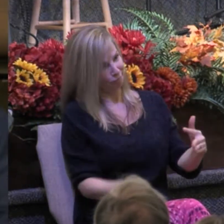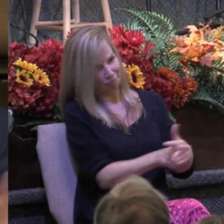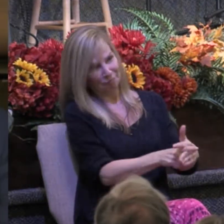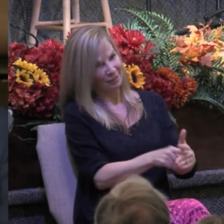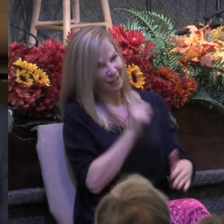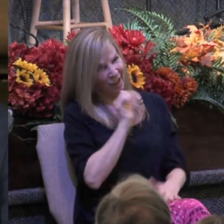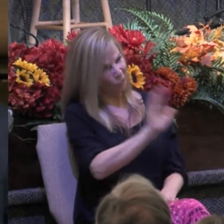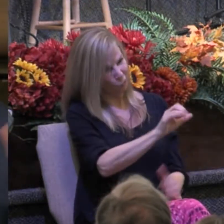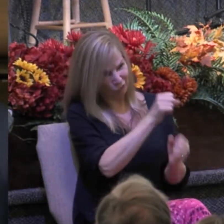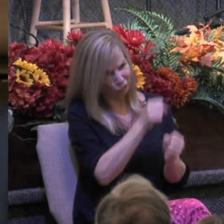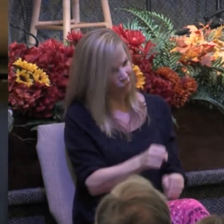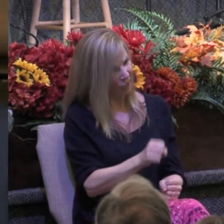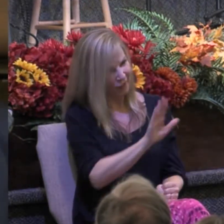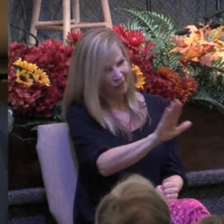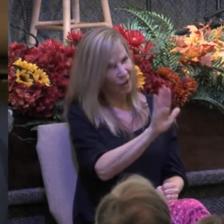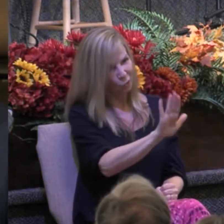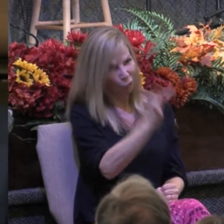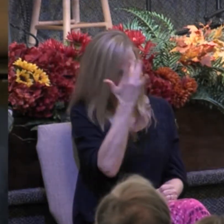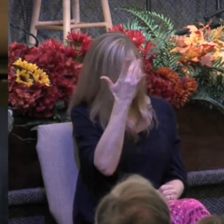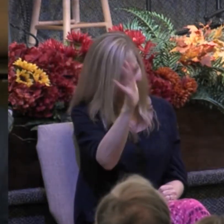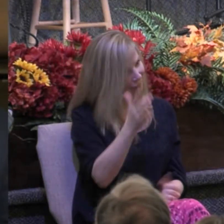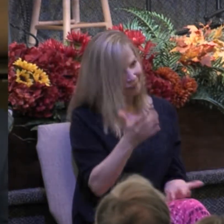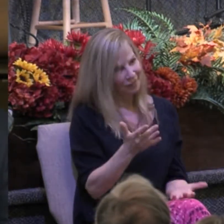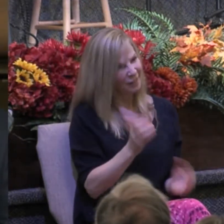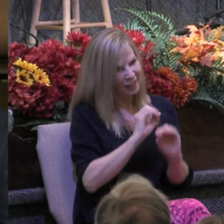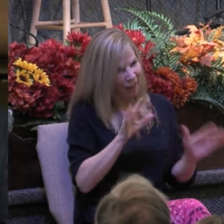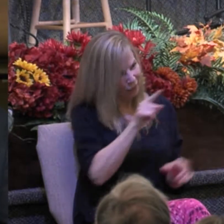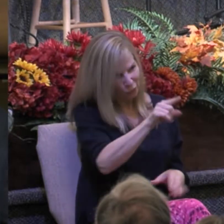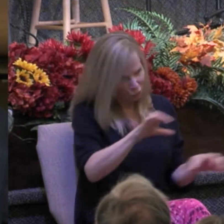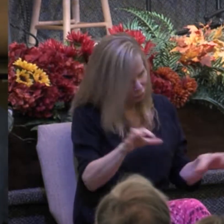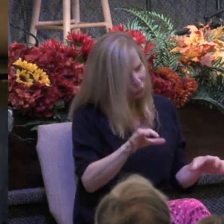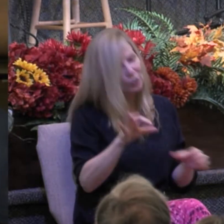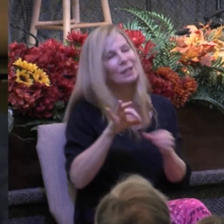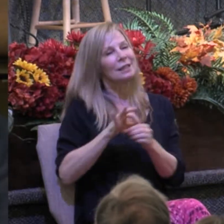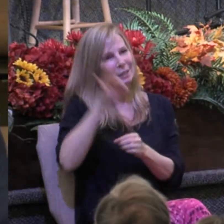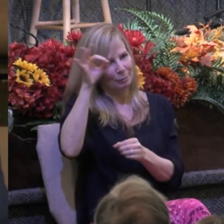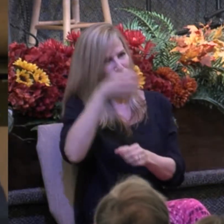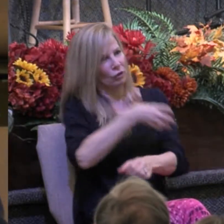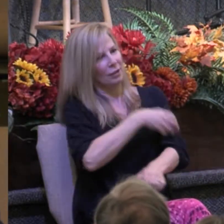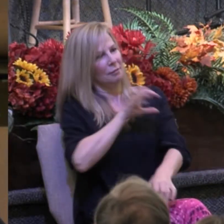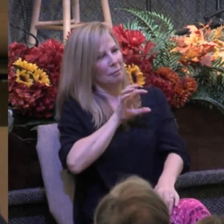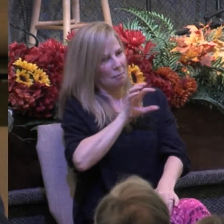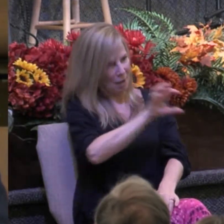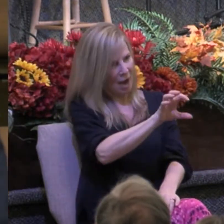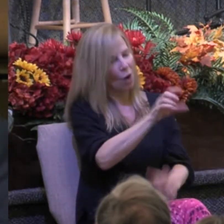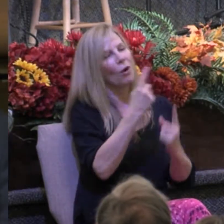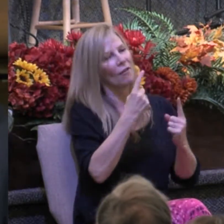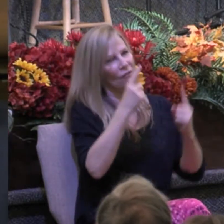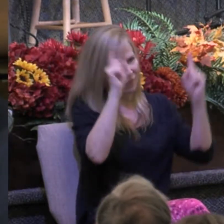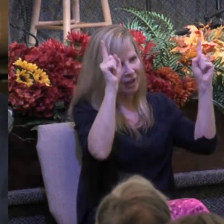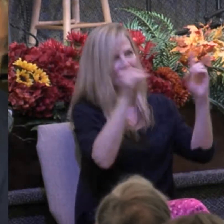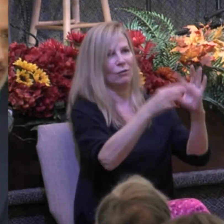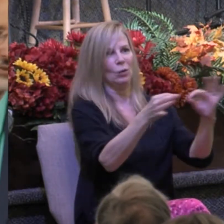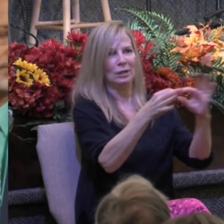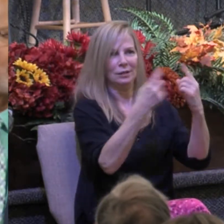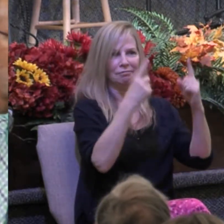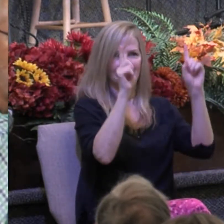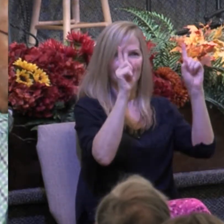our strength or by anything we do, but by the Spirit's power that effective witnessing takes